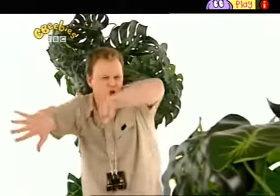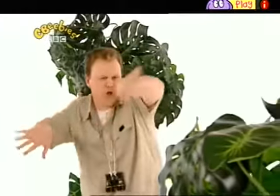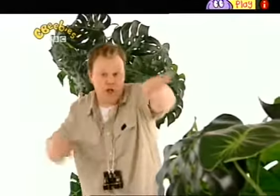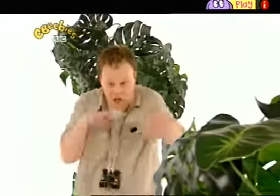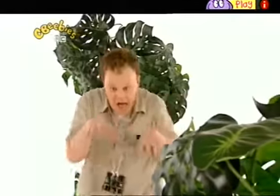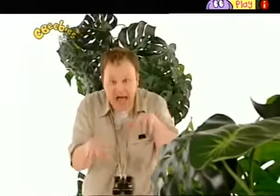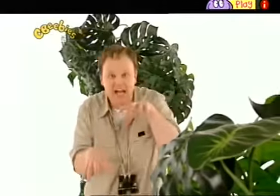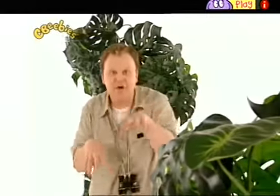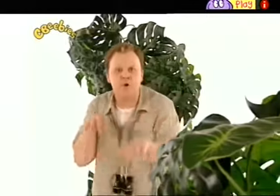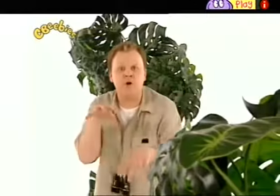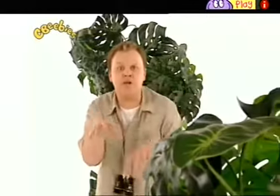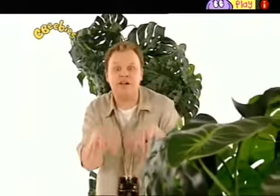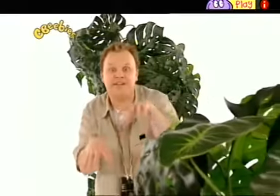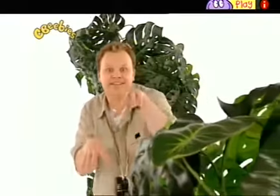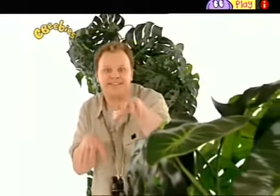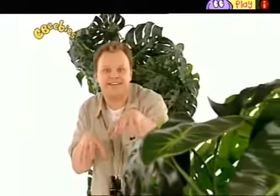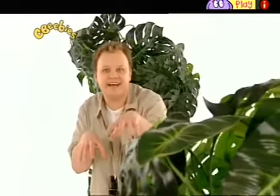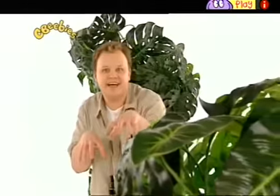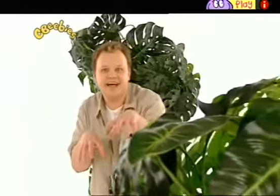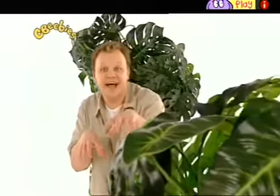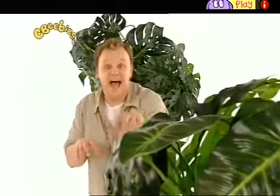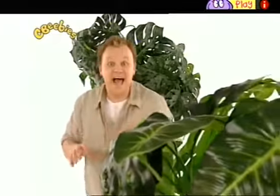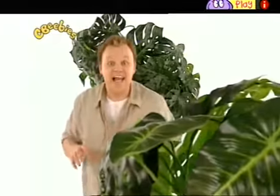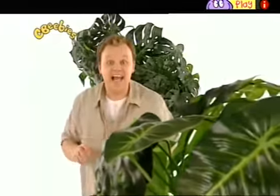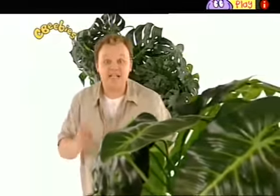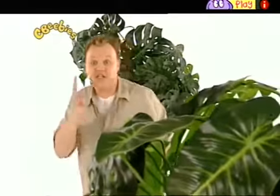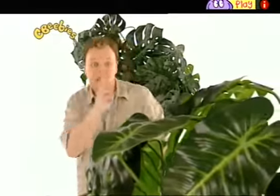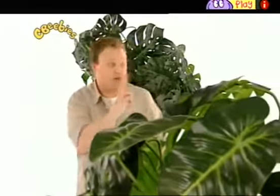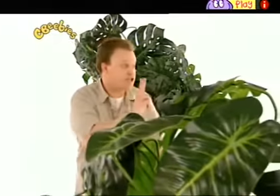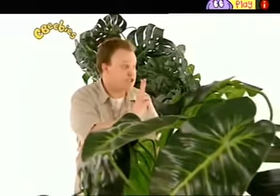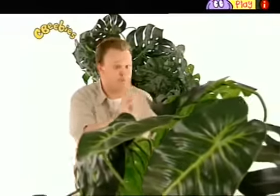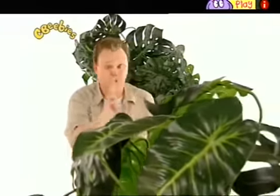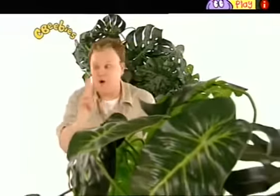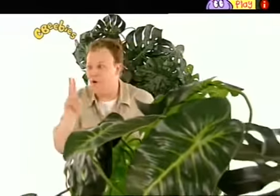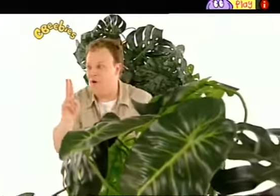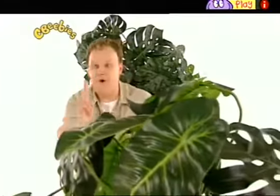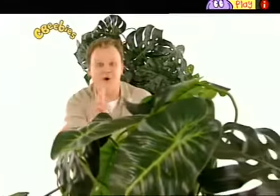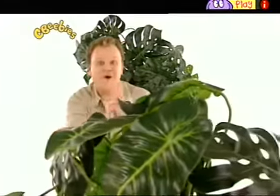jungle animals. Let's explore.